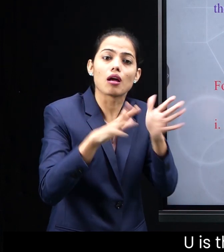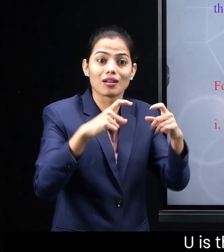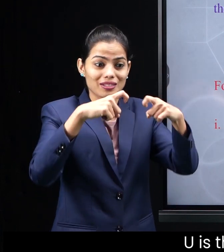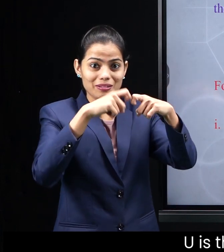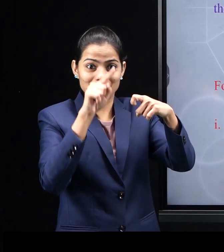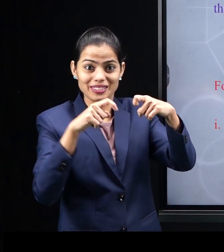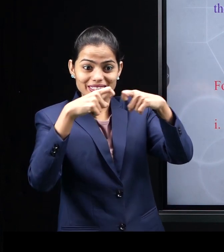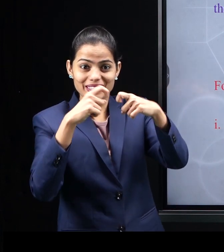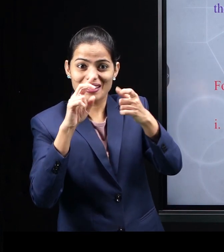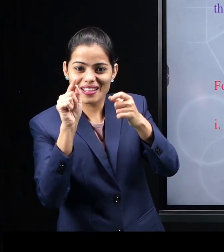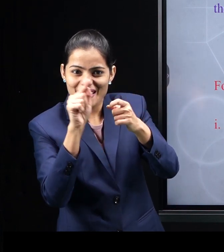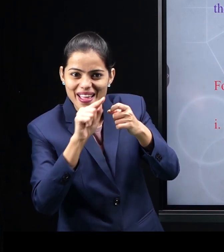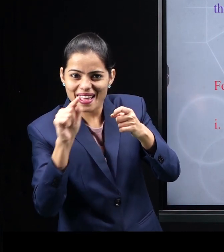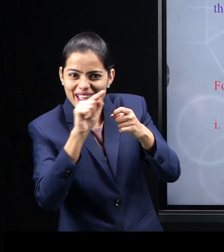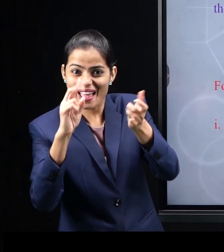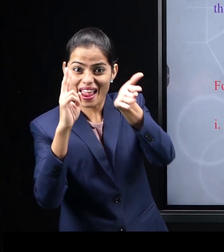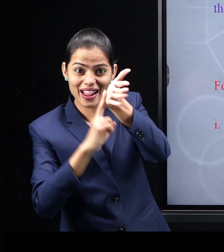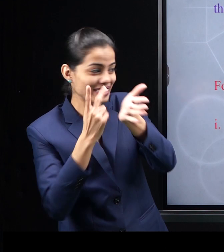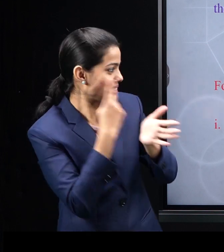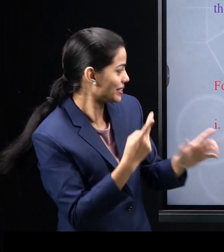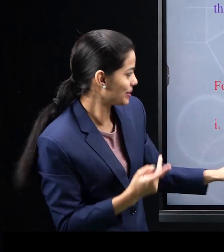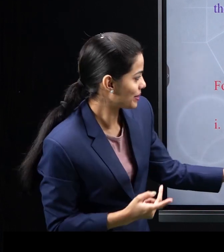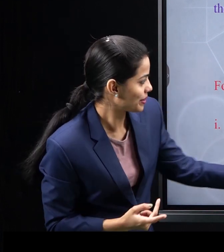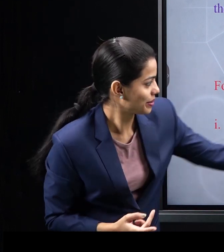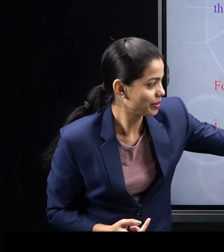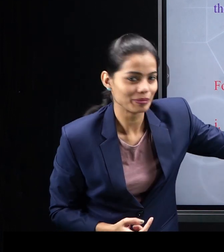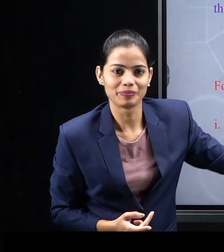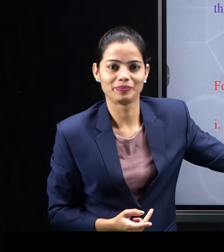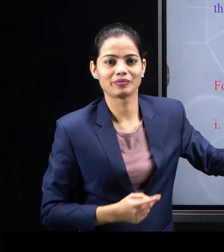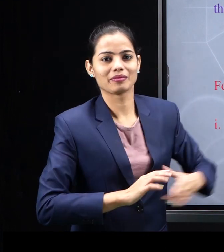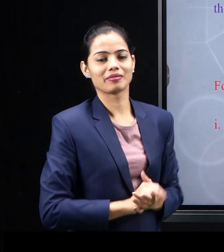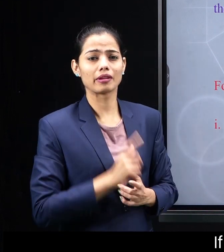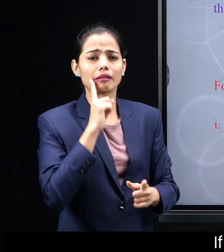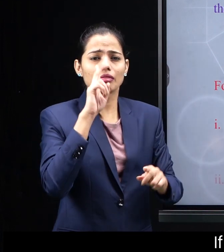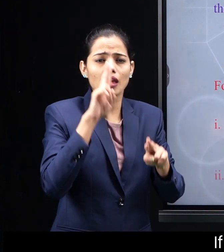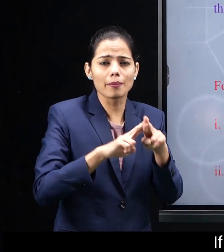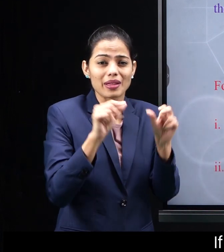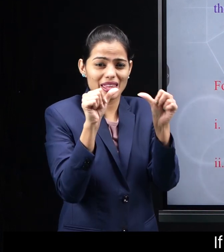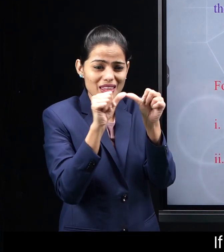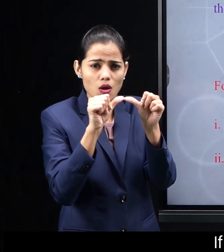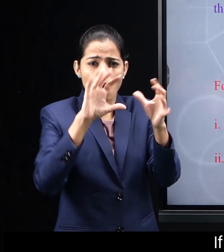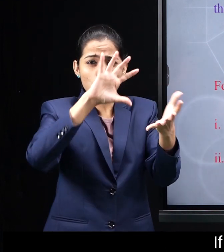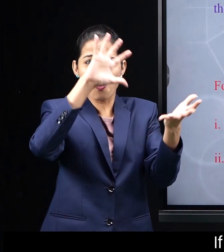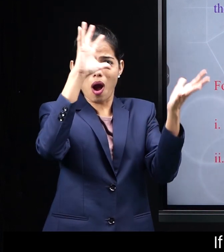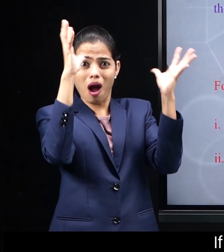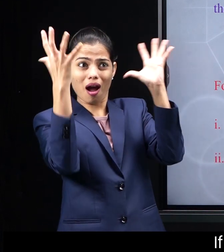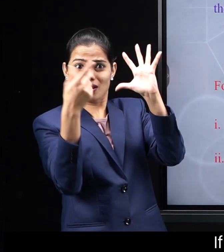numbers. U is equal to X, X belongs to N. If A is equal to